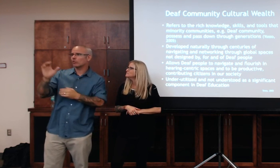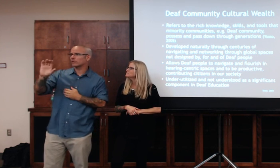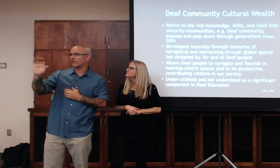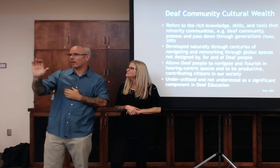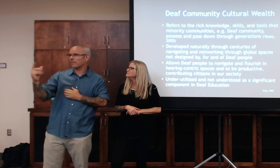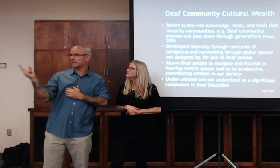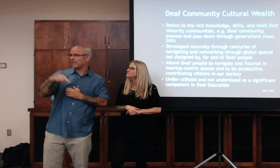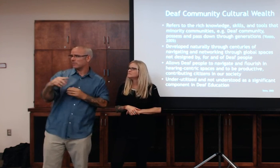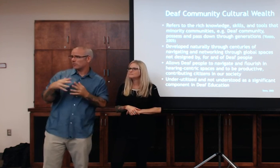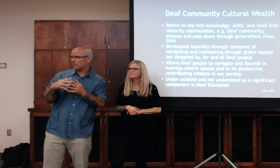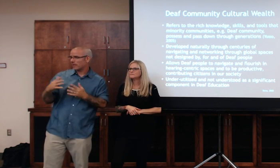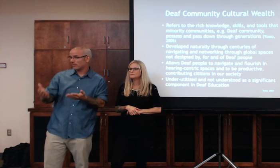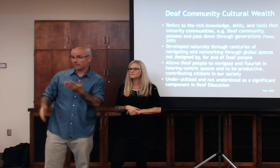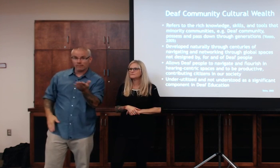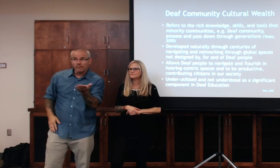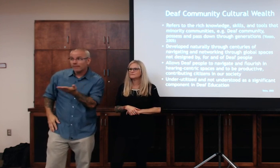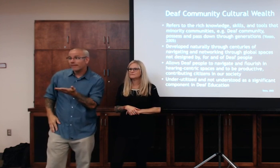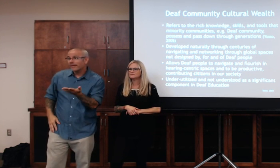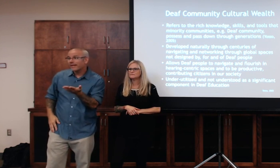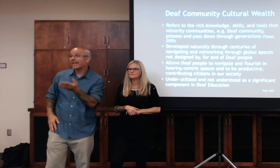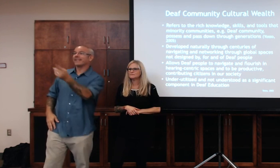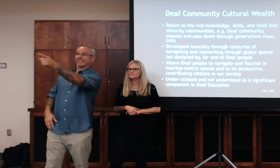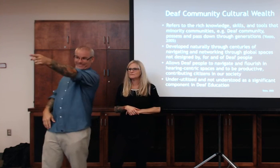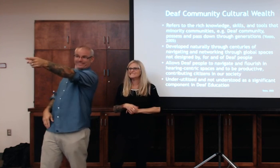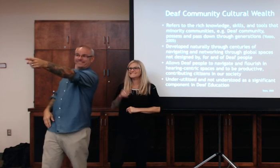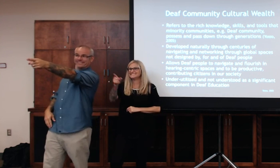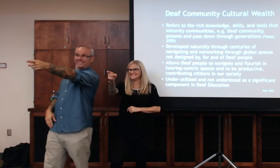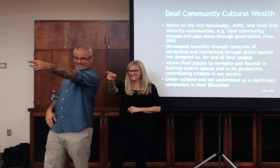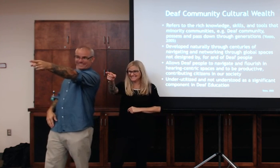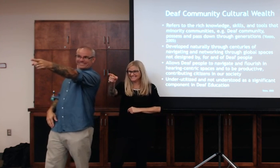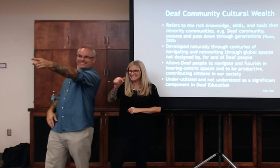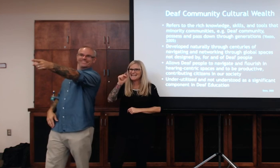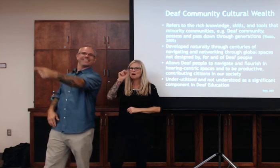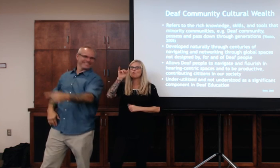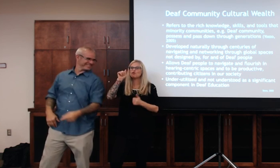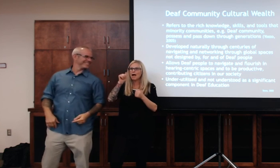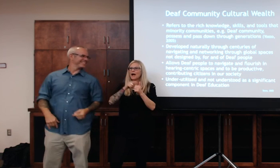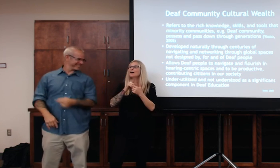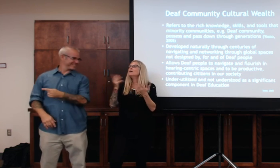You know the boat that Christopher Columbus came on? Ah. The Santa Maria.